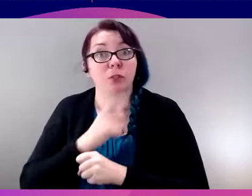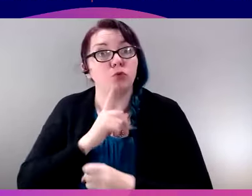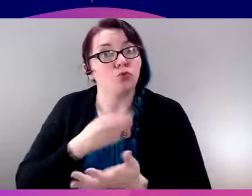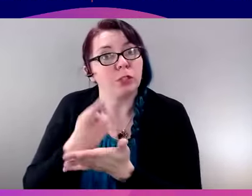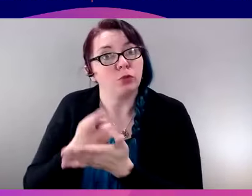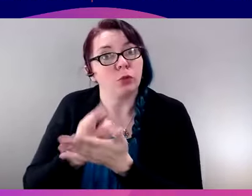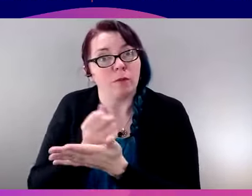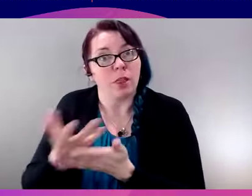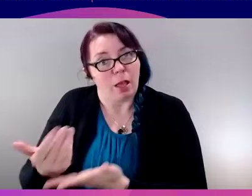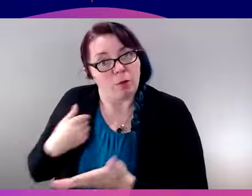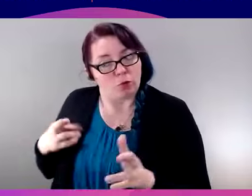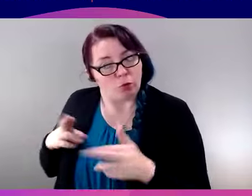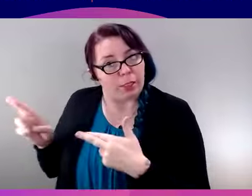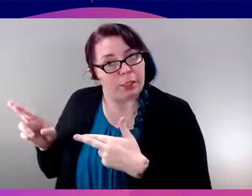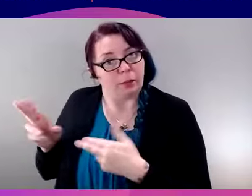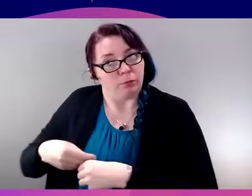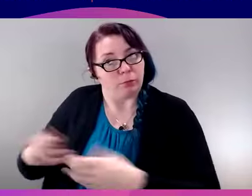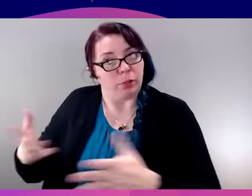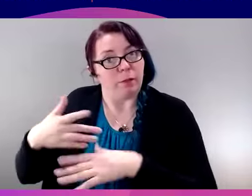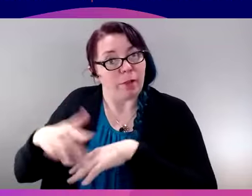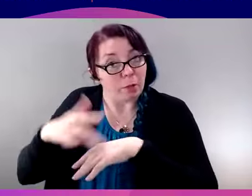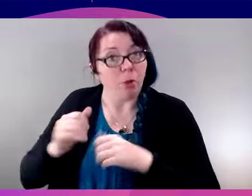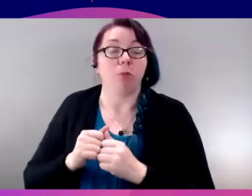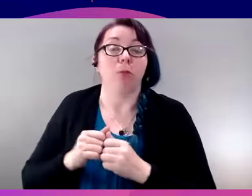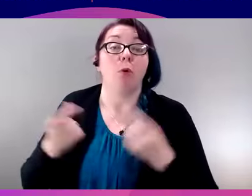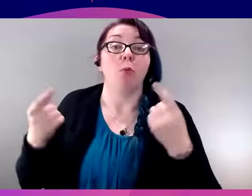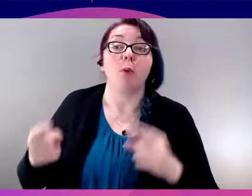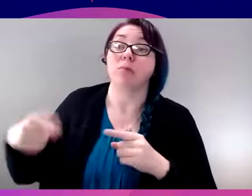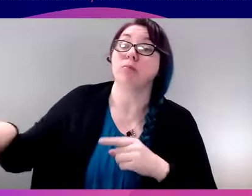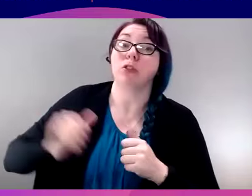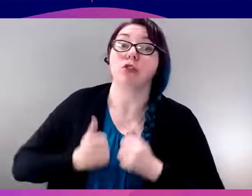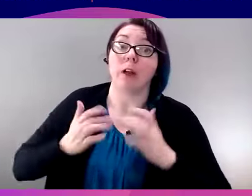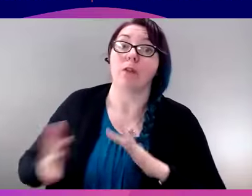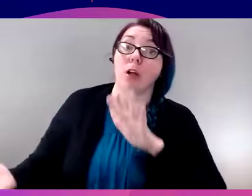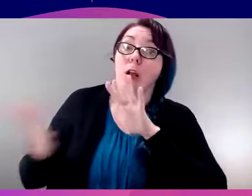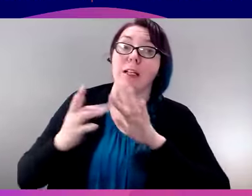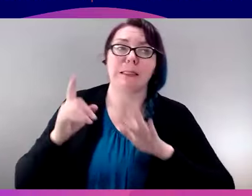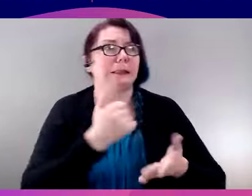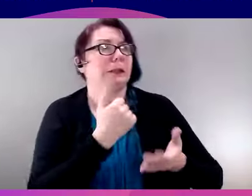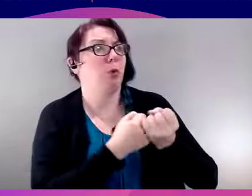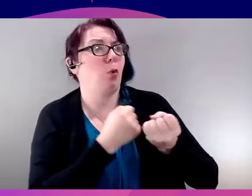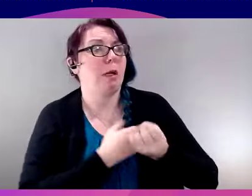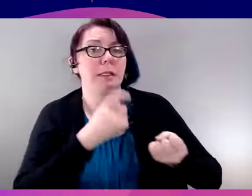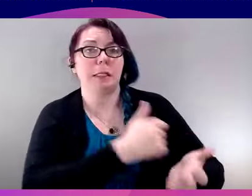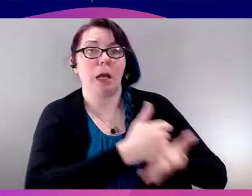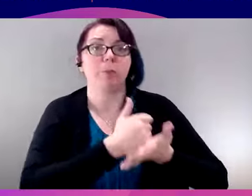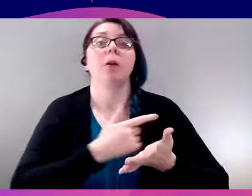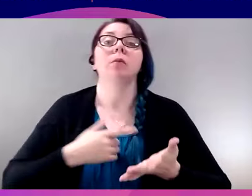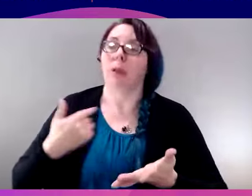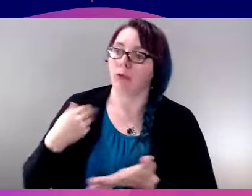sharing those available resources with survivors with animals when they contact your organization for support. It could also include informing